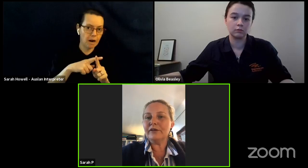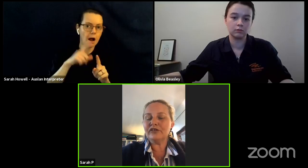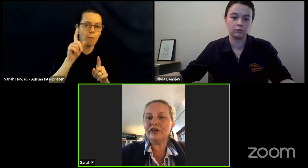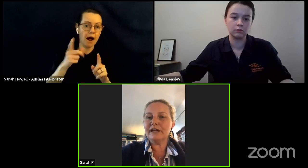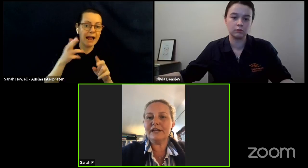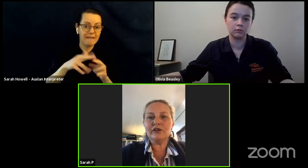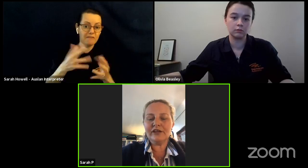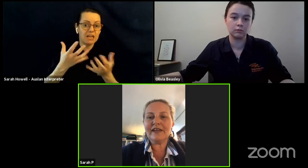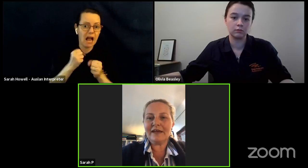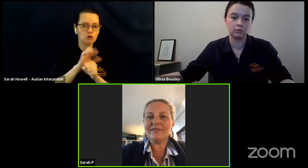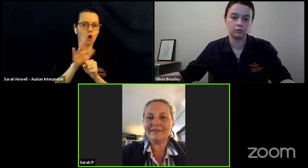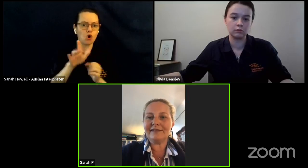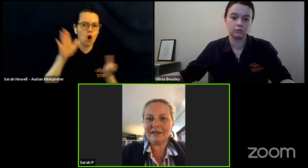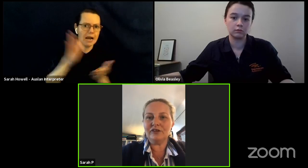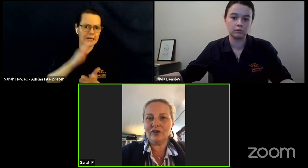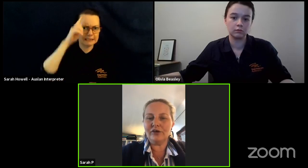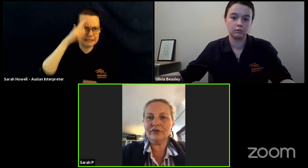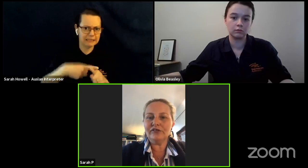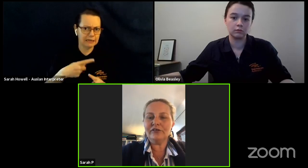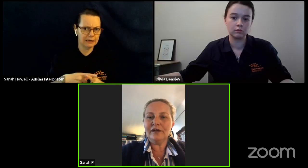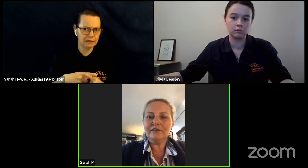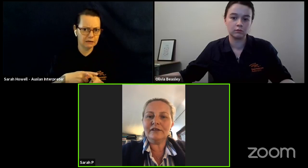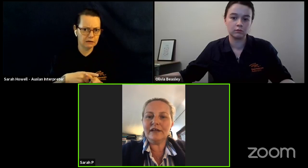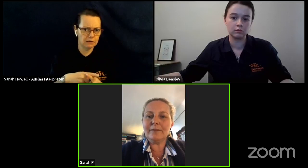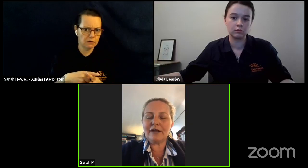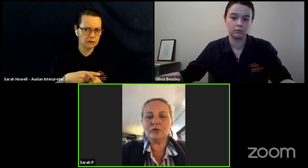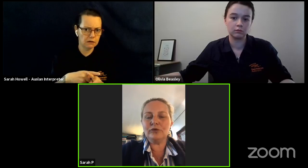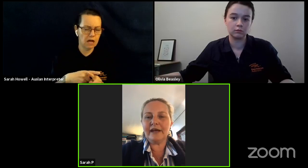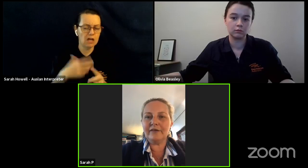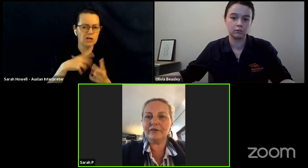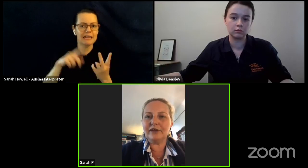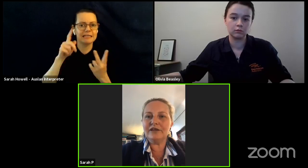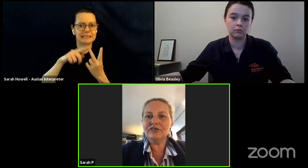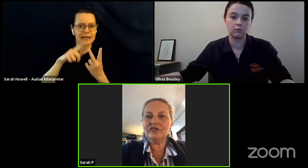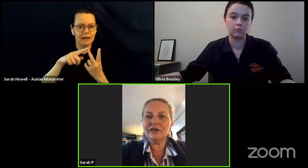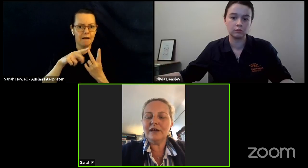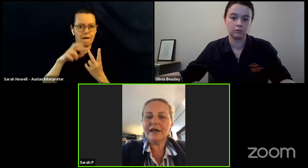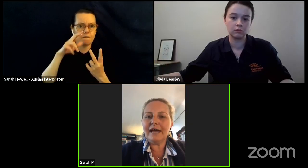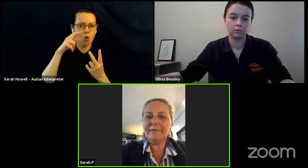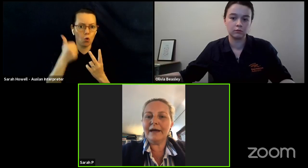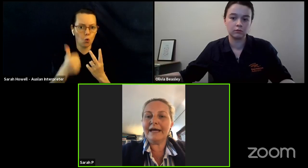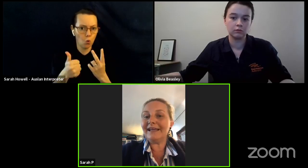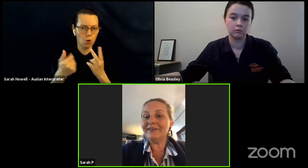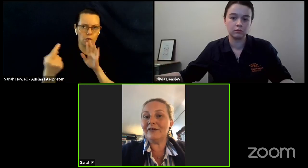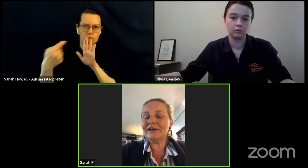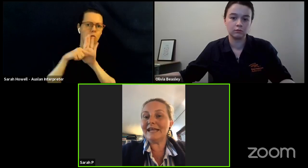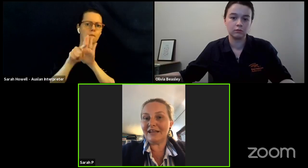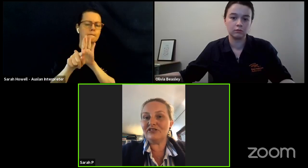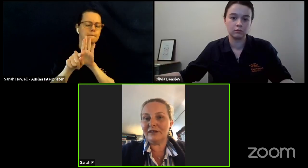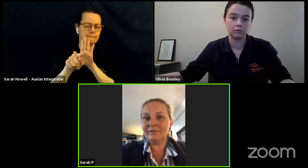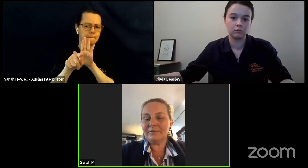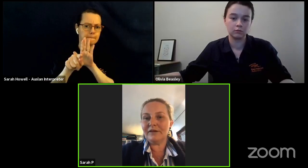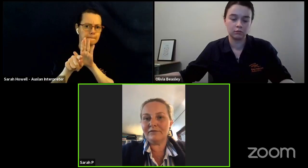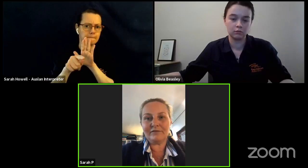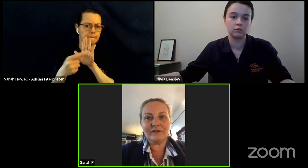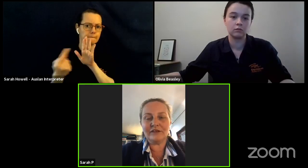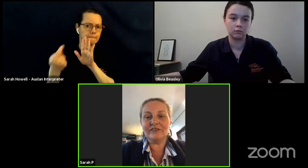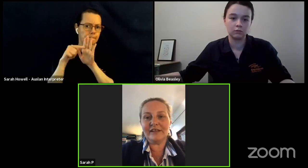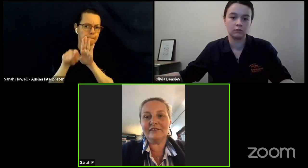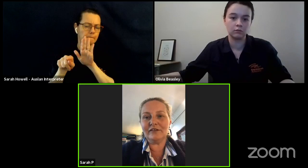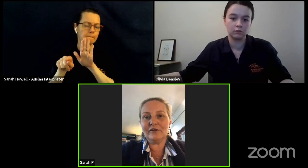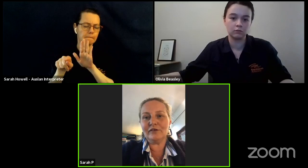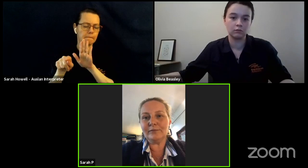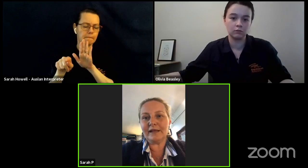it. But certainly you need to have that 2nd dose to get that good coverage against even catching